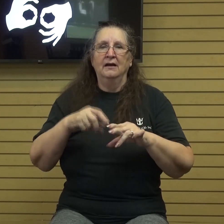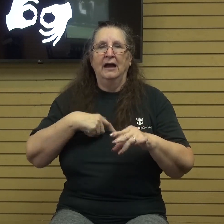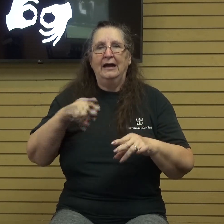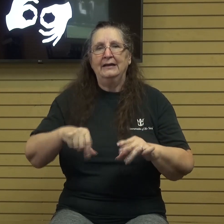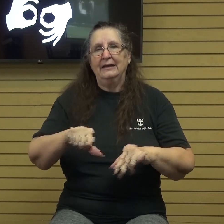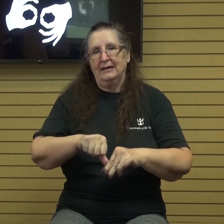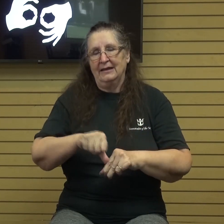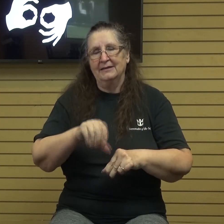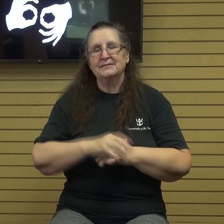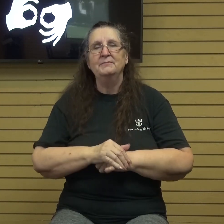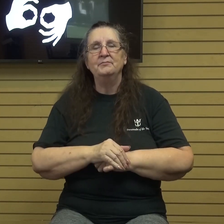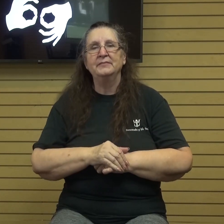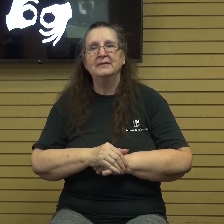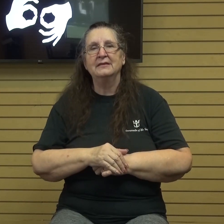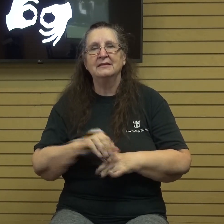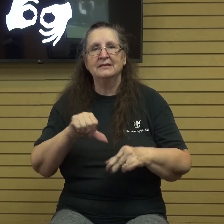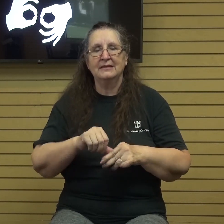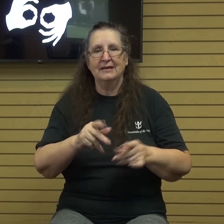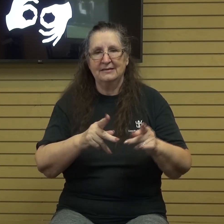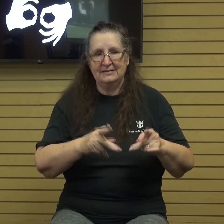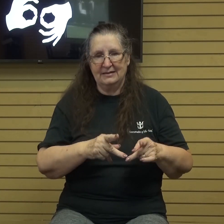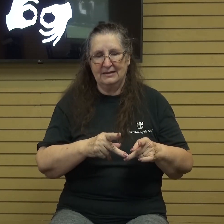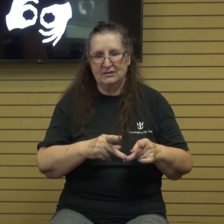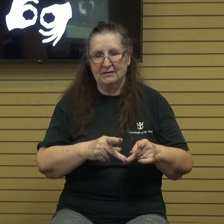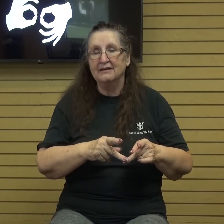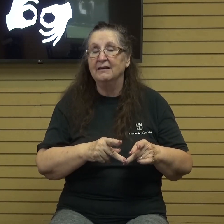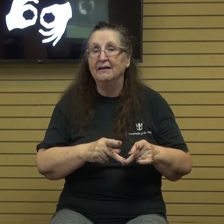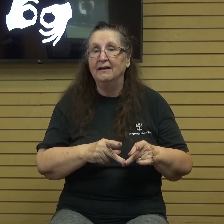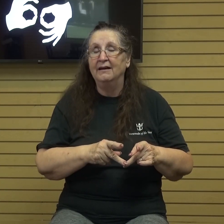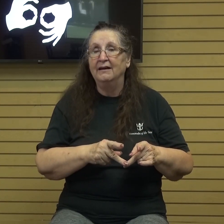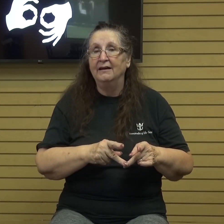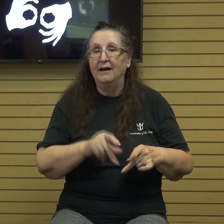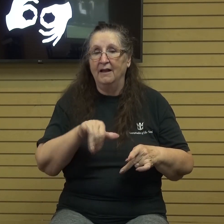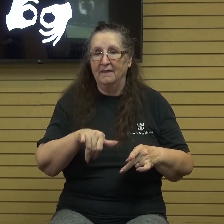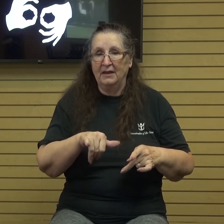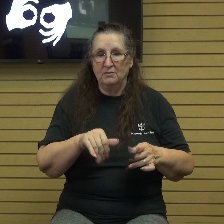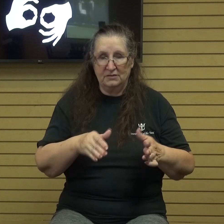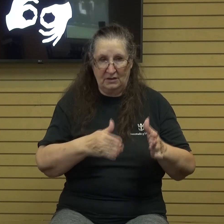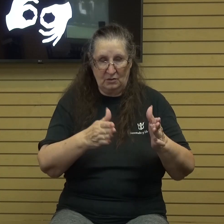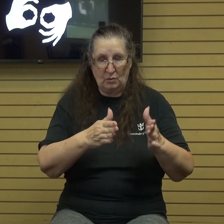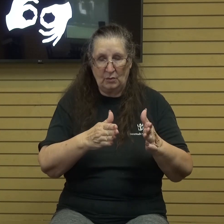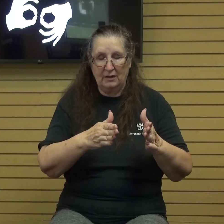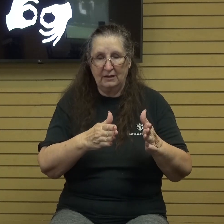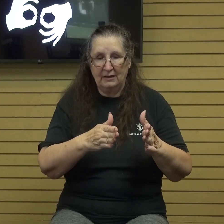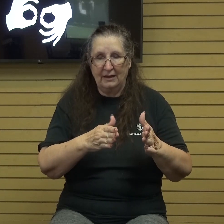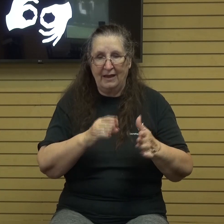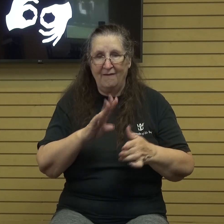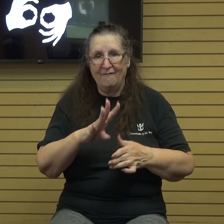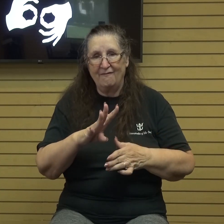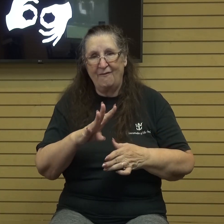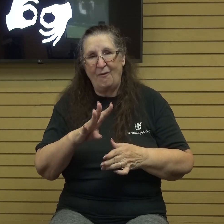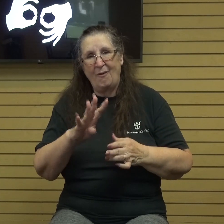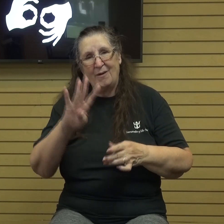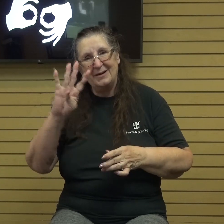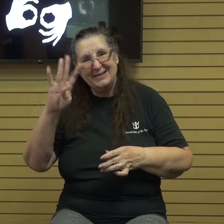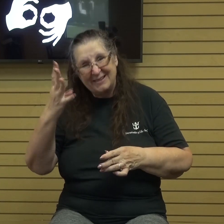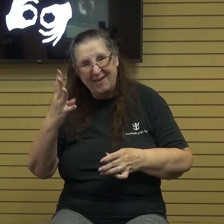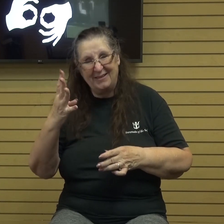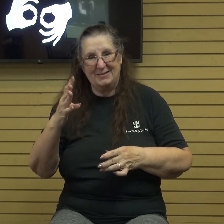gas. And the gas station I go to, I had that was on our way, was $4.55 a gallon. So as I'm pulling in, there's